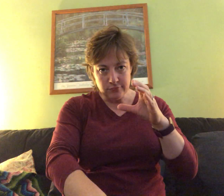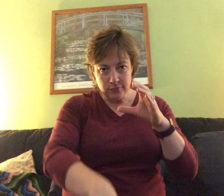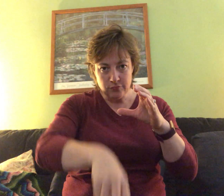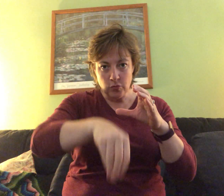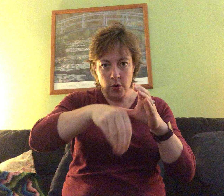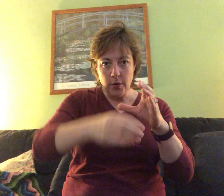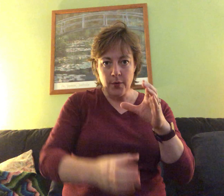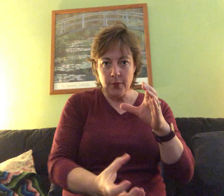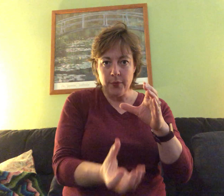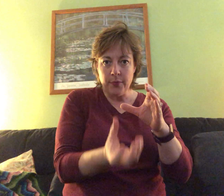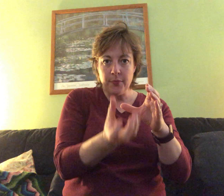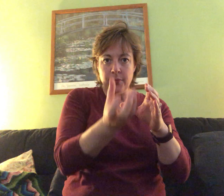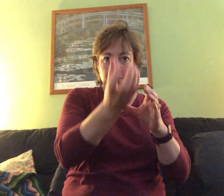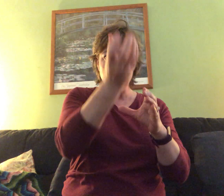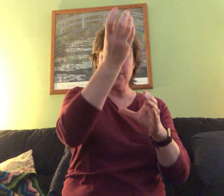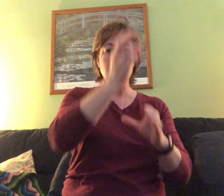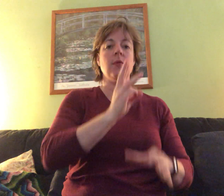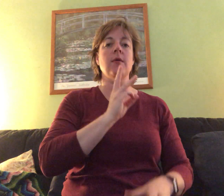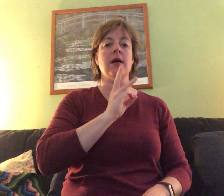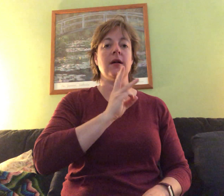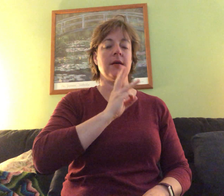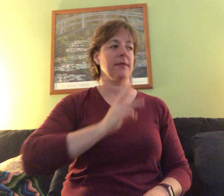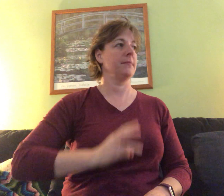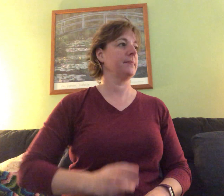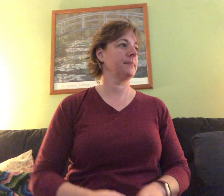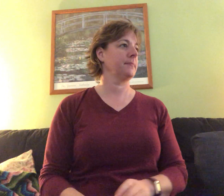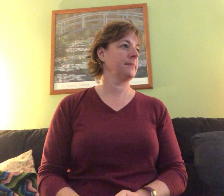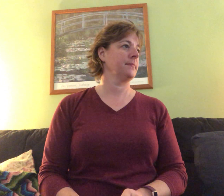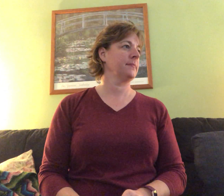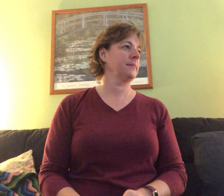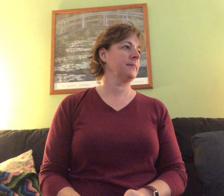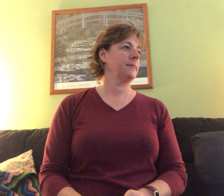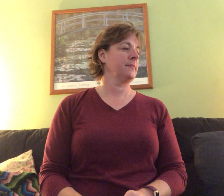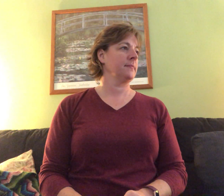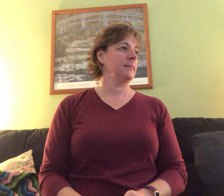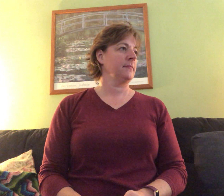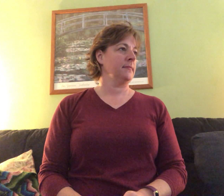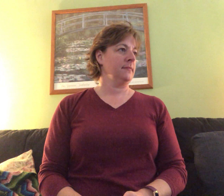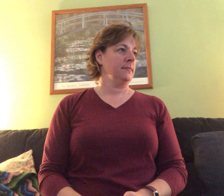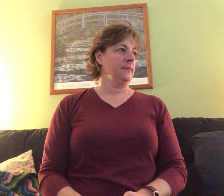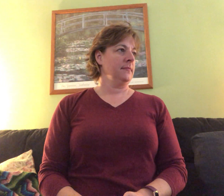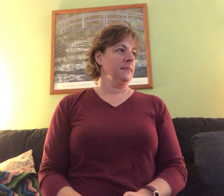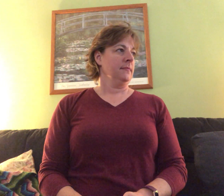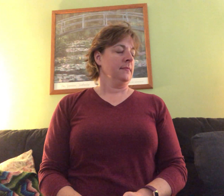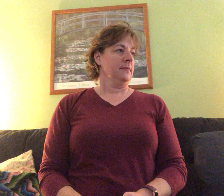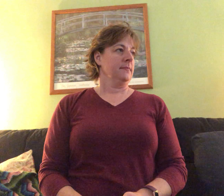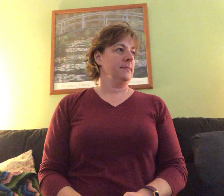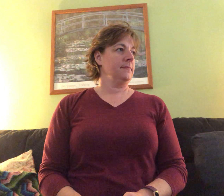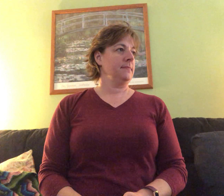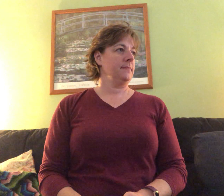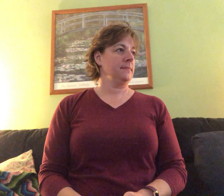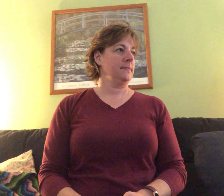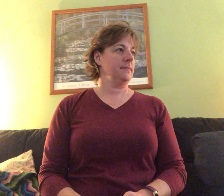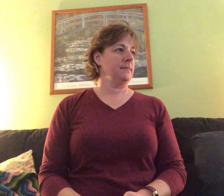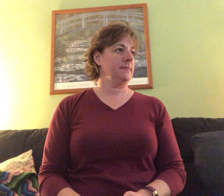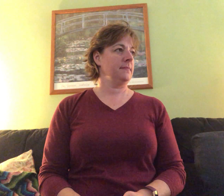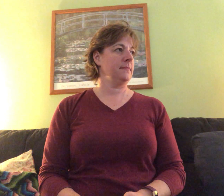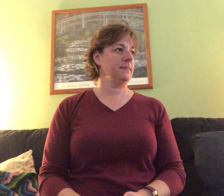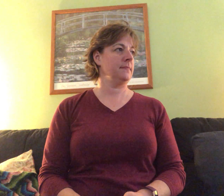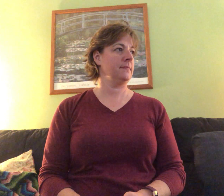At night time, we all had to use a paraffin lamp to light the room, and then a candle we